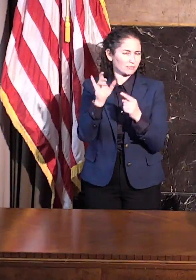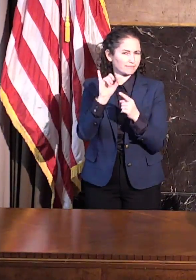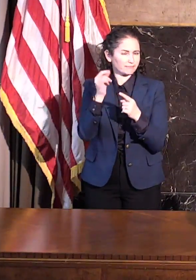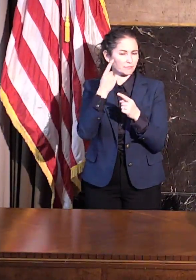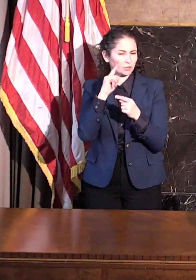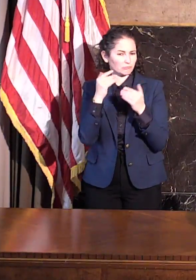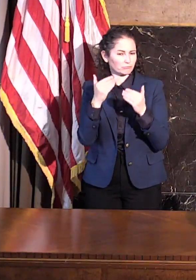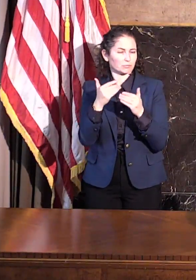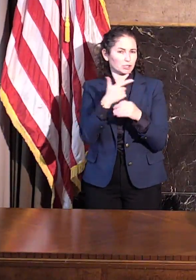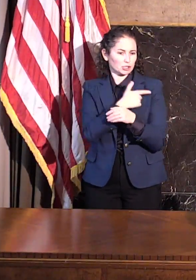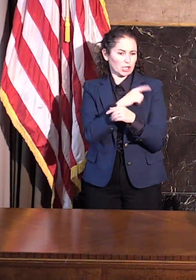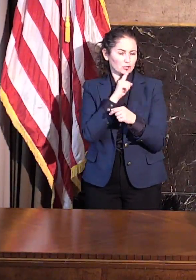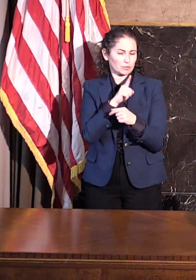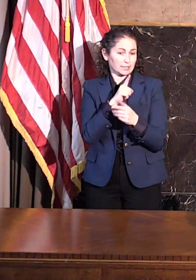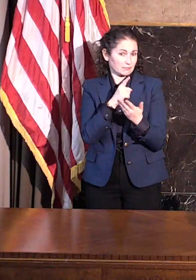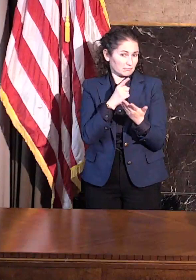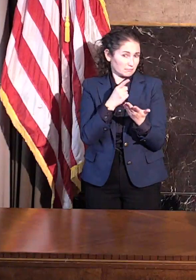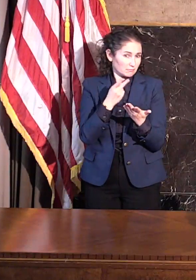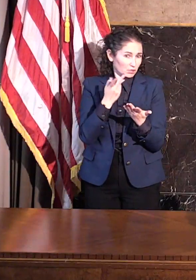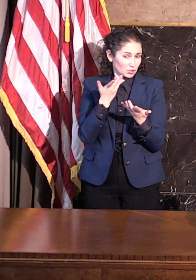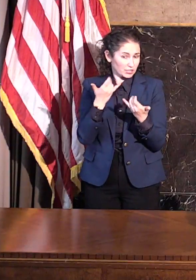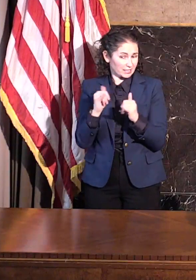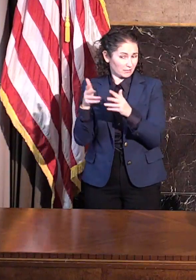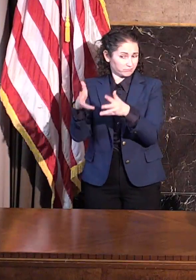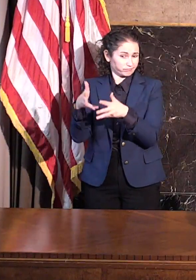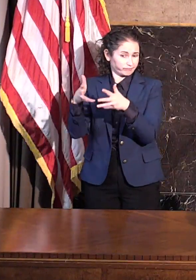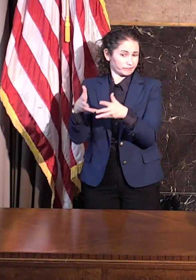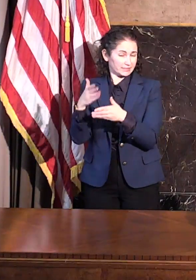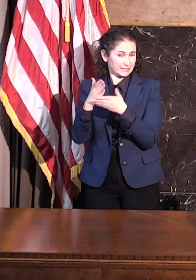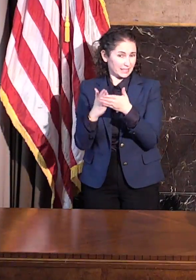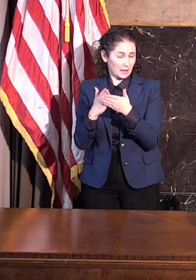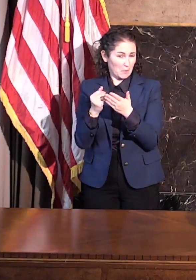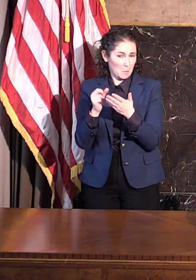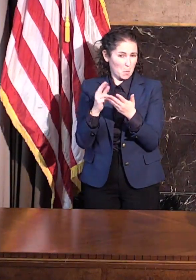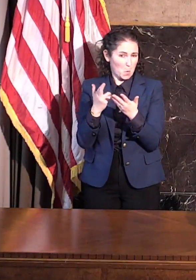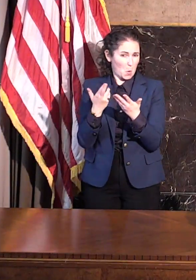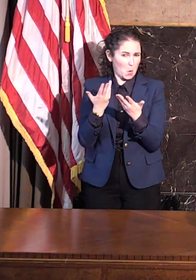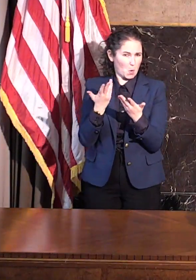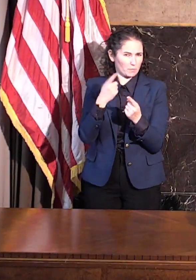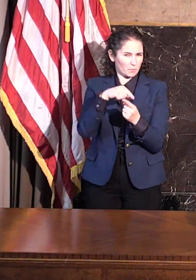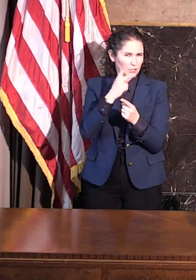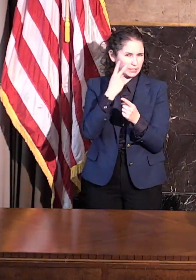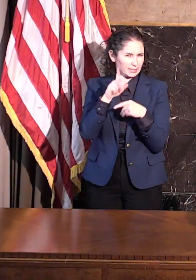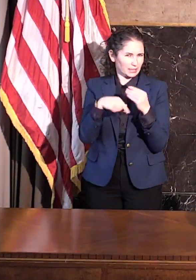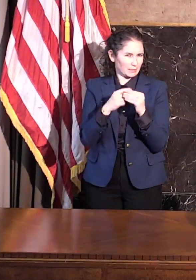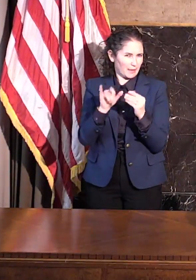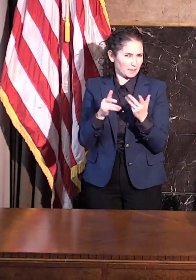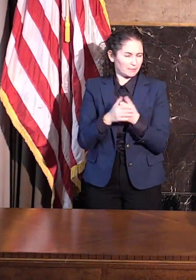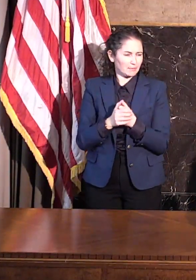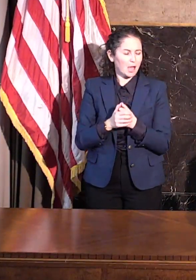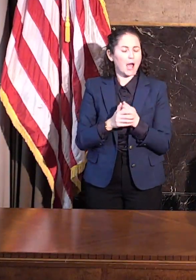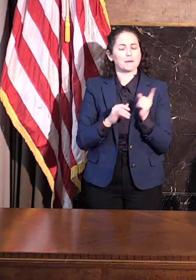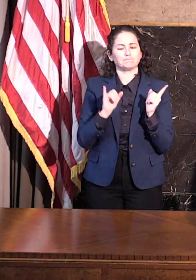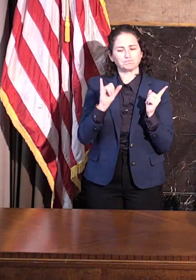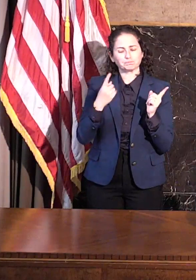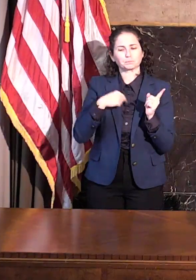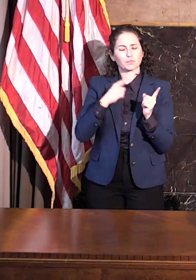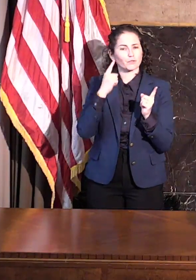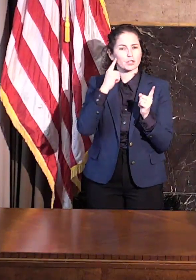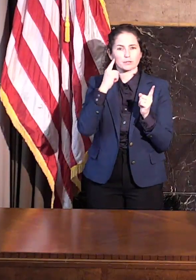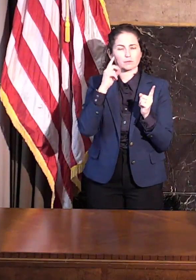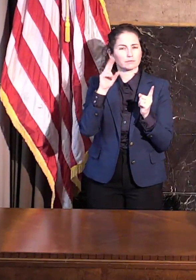people say, I want to get the shot, who didn't get it before, so they give a first shot. We had asked them on the third visit to continue to make first doses available